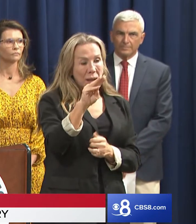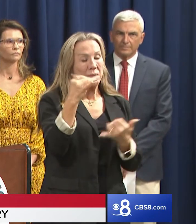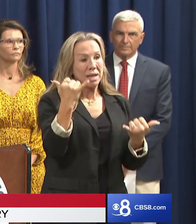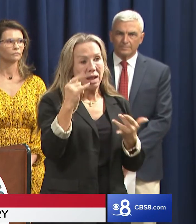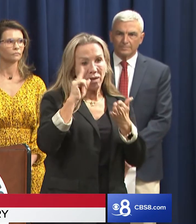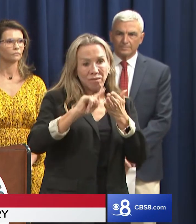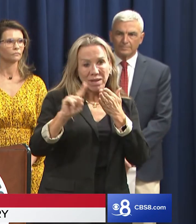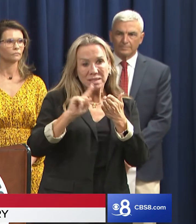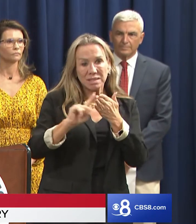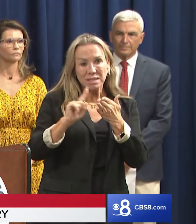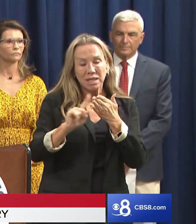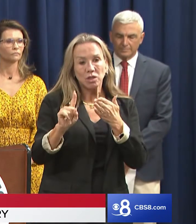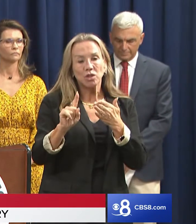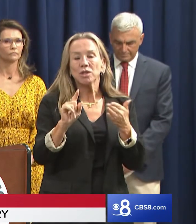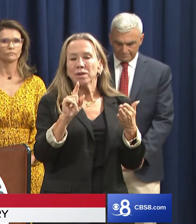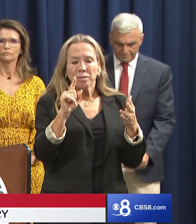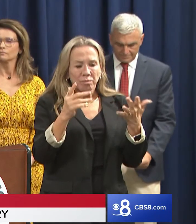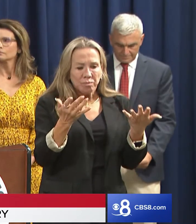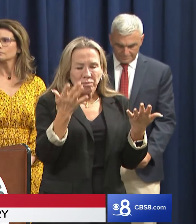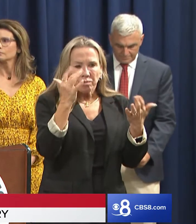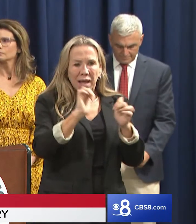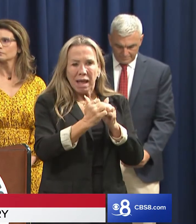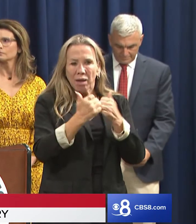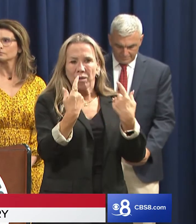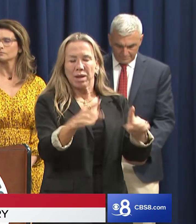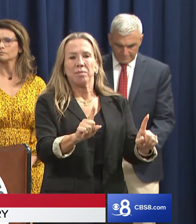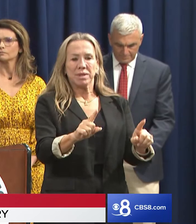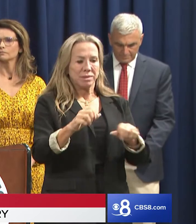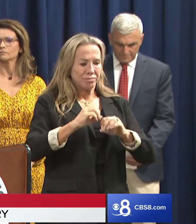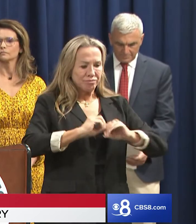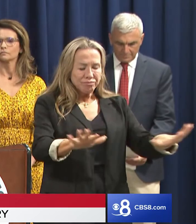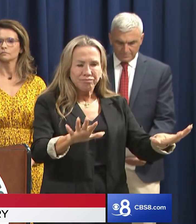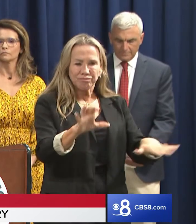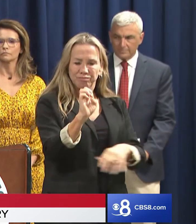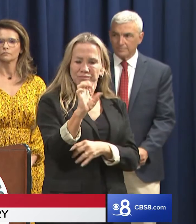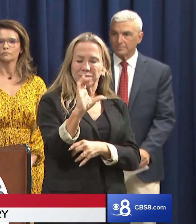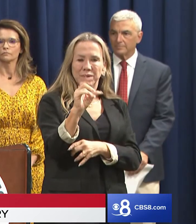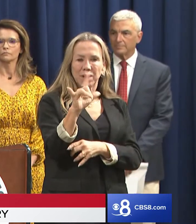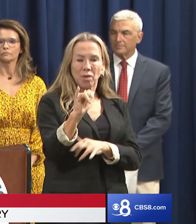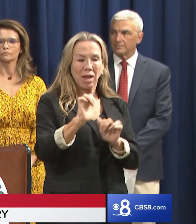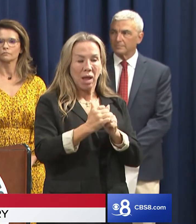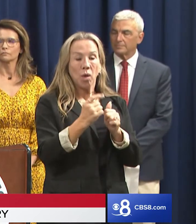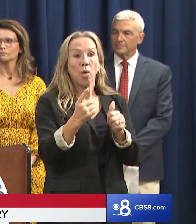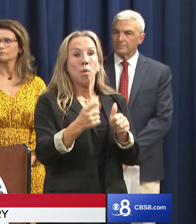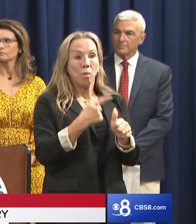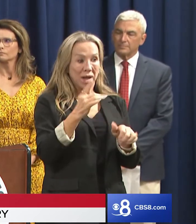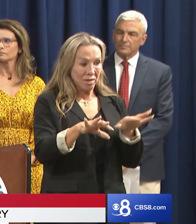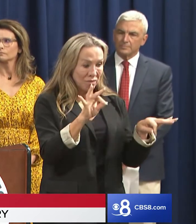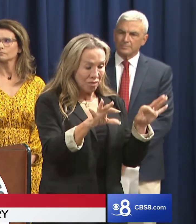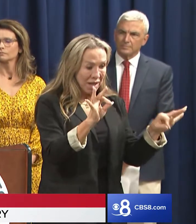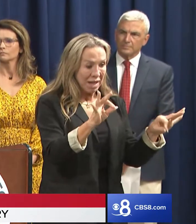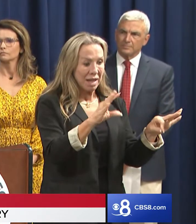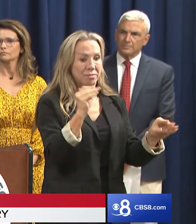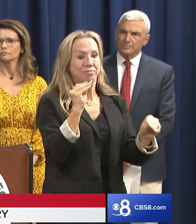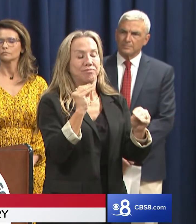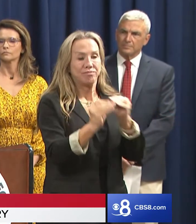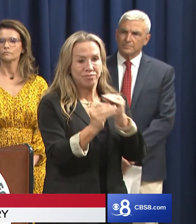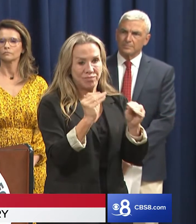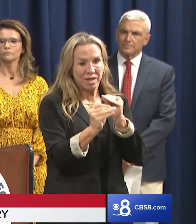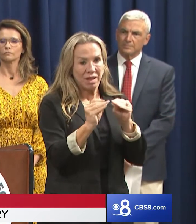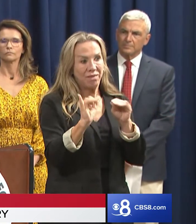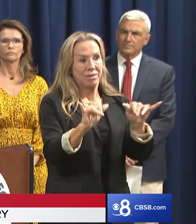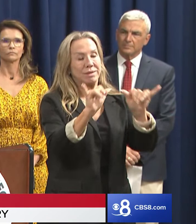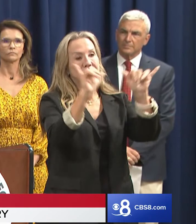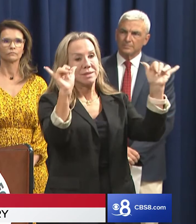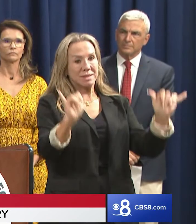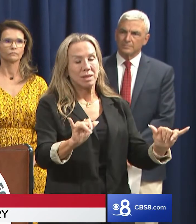the system to determine the cause of the contamination. Once the source is identified and repaired, the system will need to